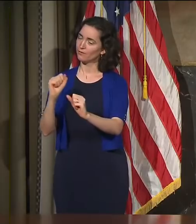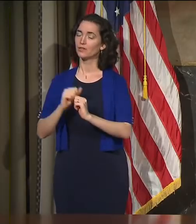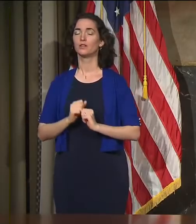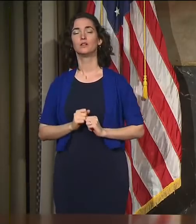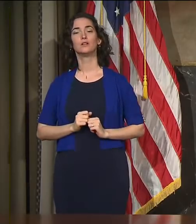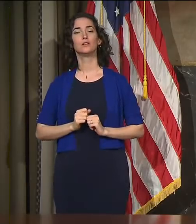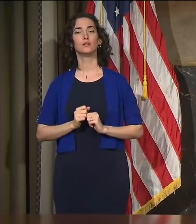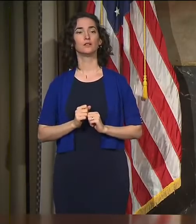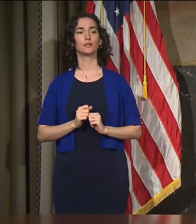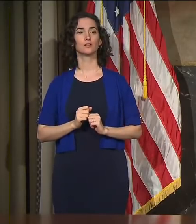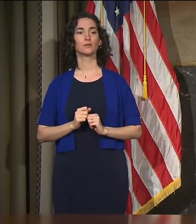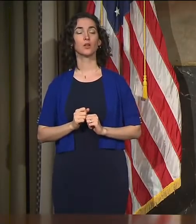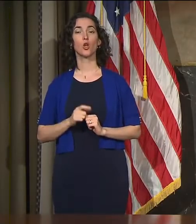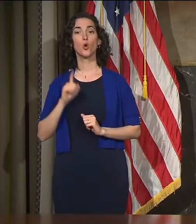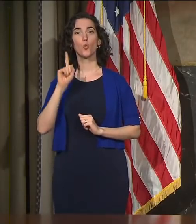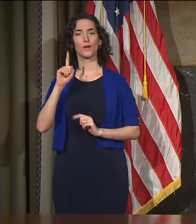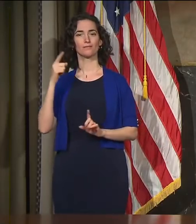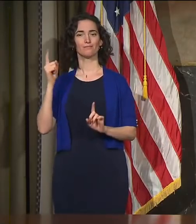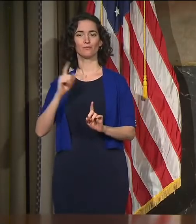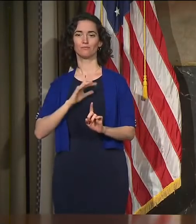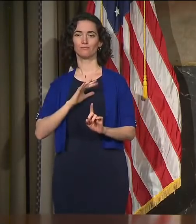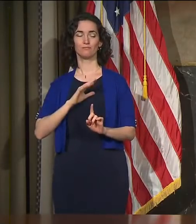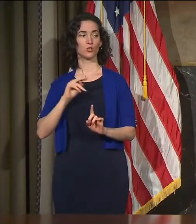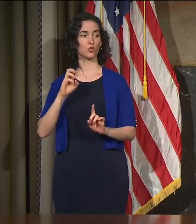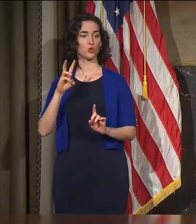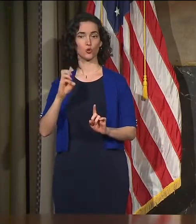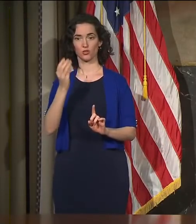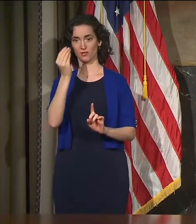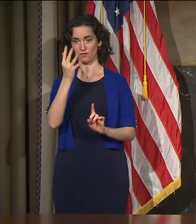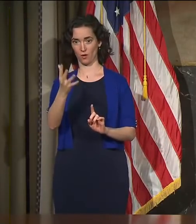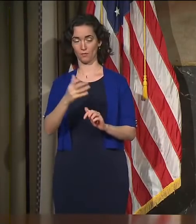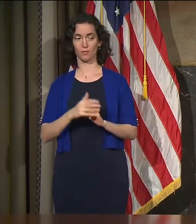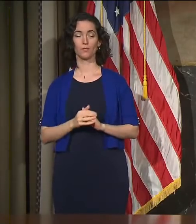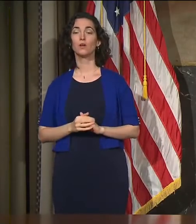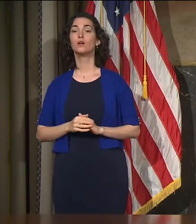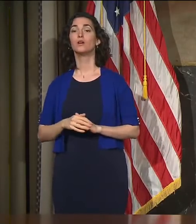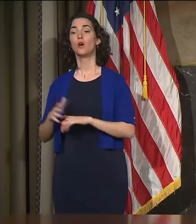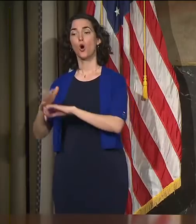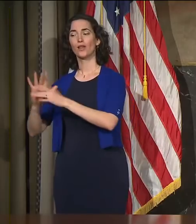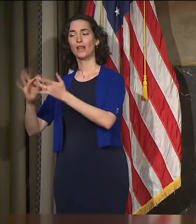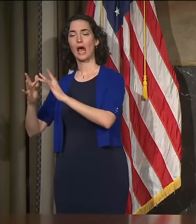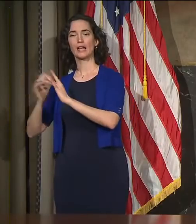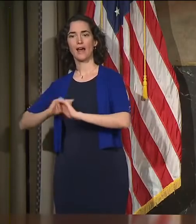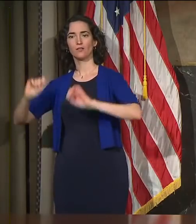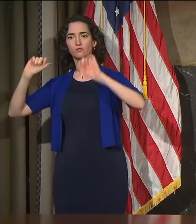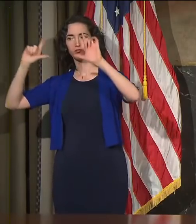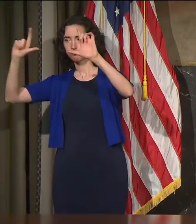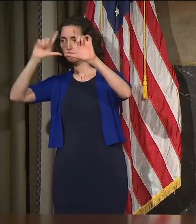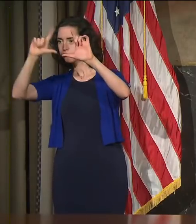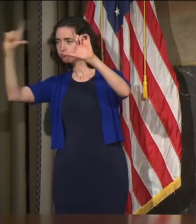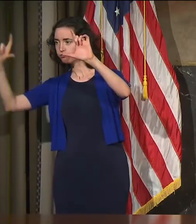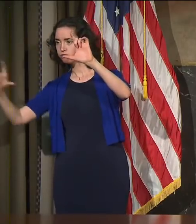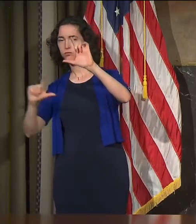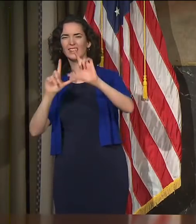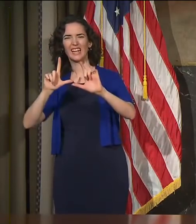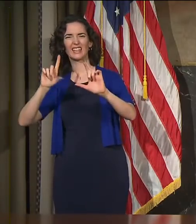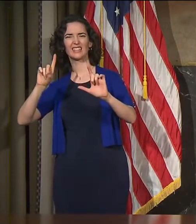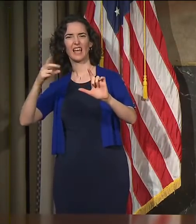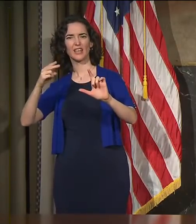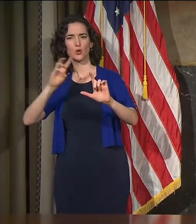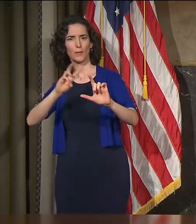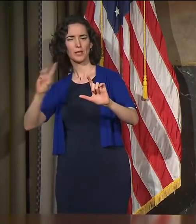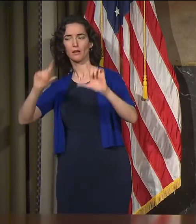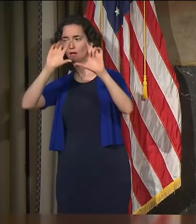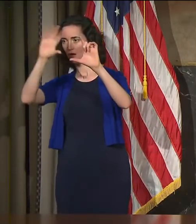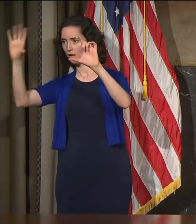one piece of nice news. We have a nice dashboard that was added to the LDH website today. I think